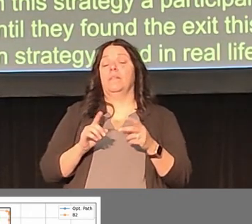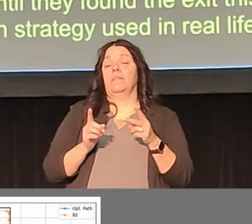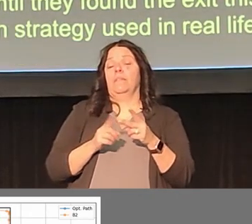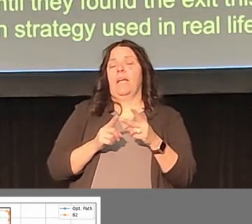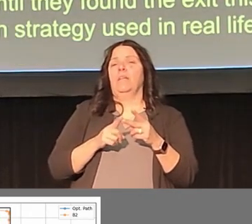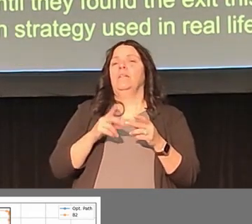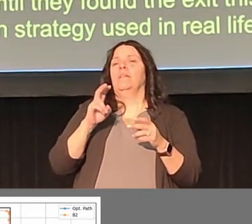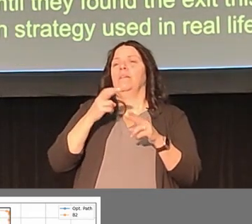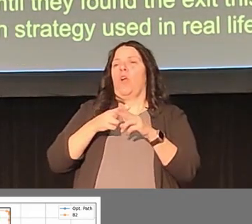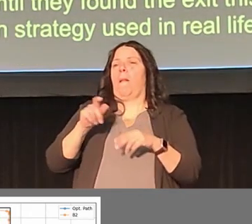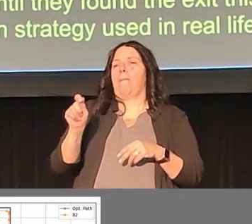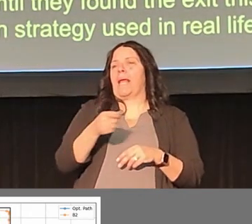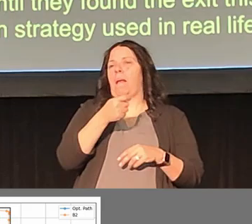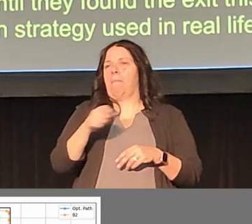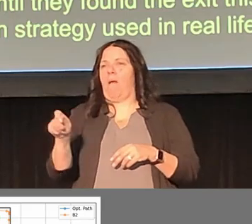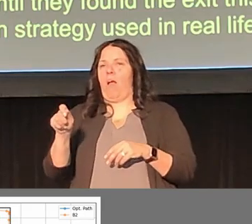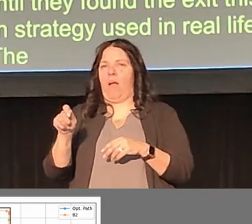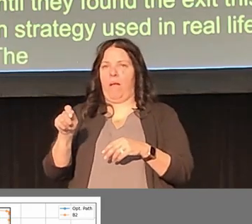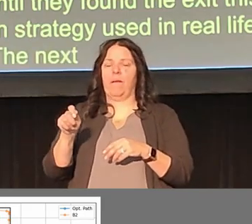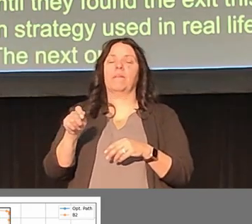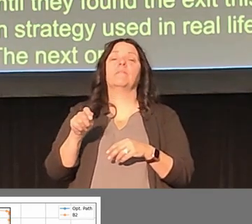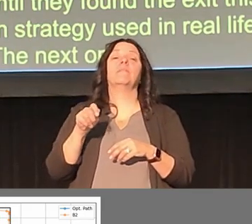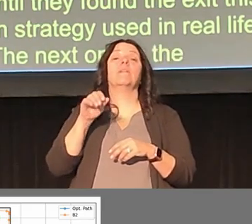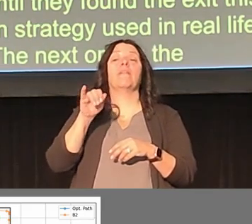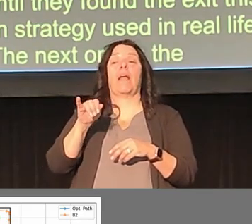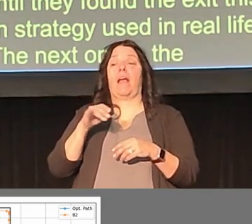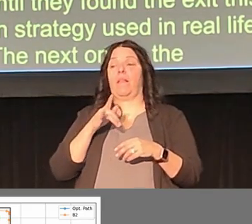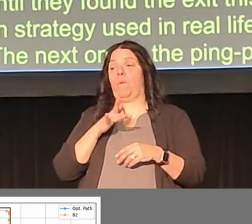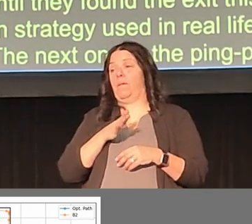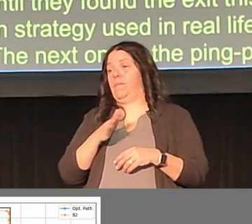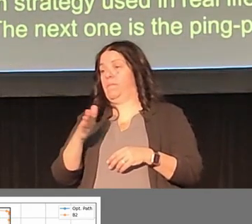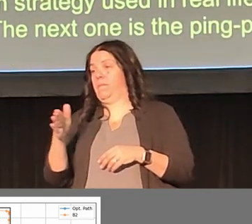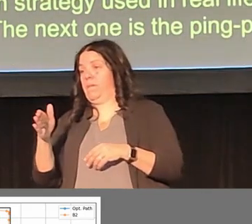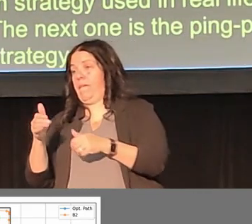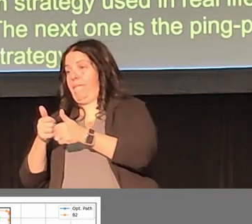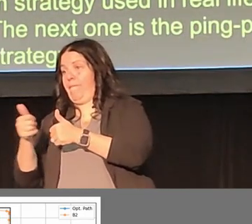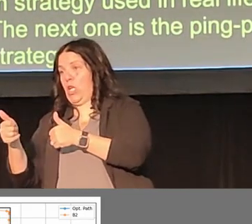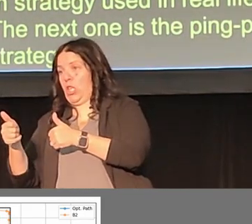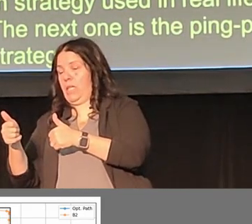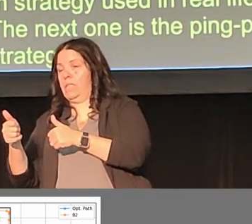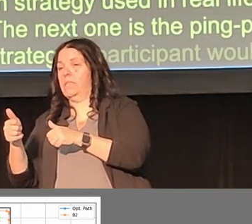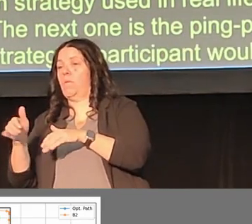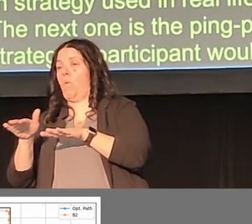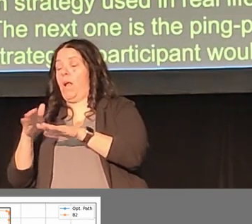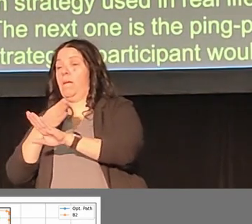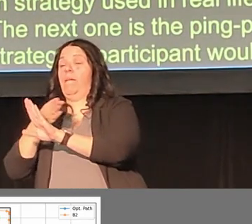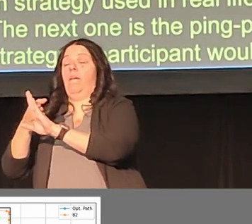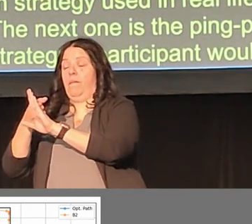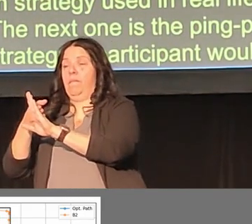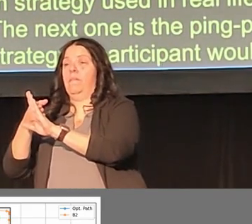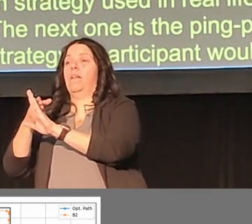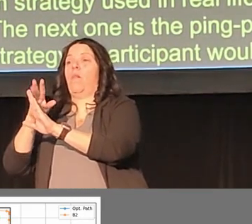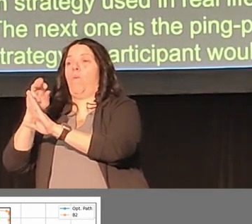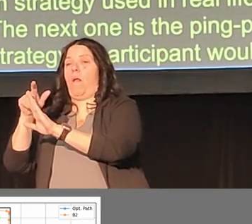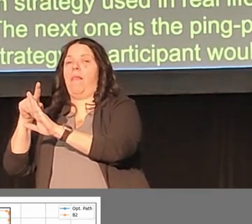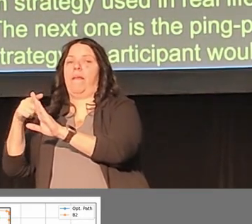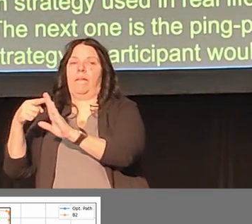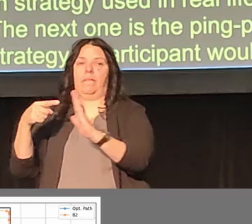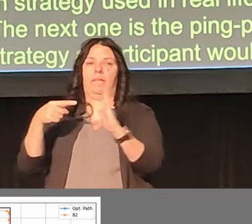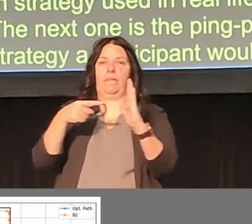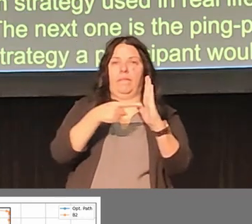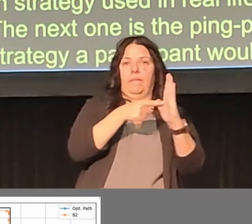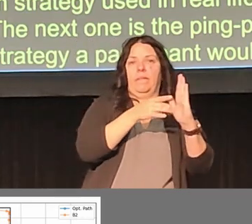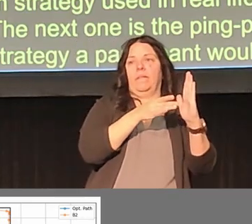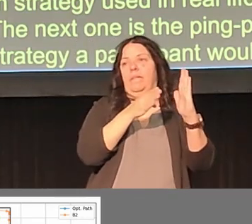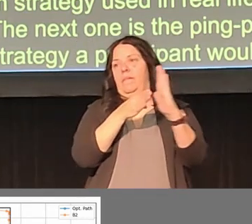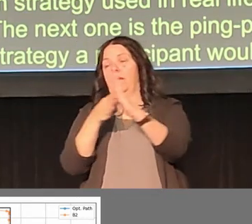this strategy, a participant would echolocate to the furthest point, walk in that direction until they meet a wall, and repeat this process until